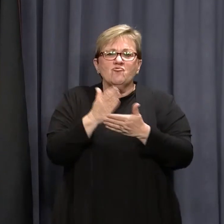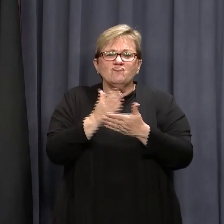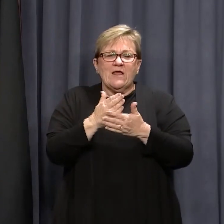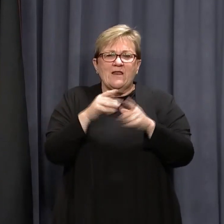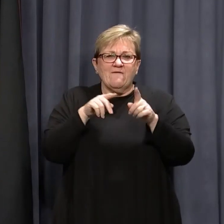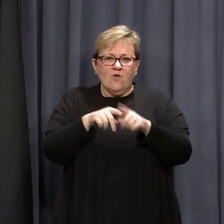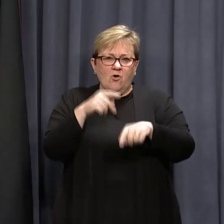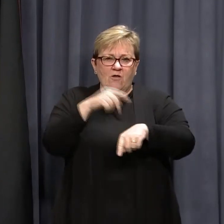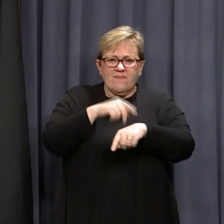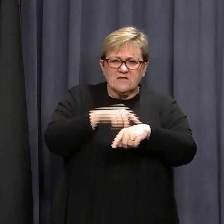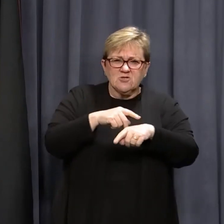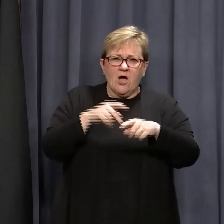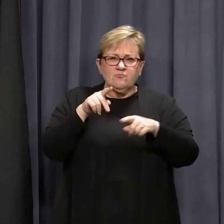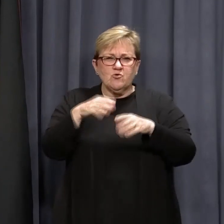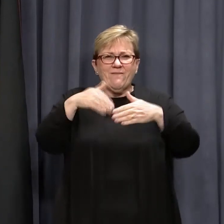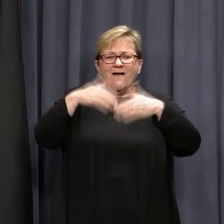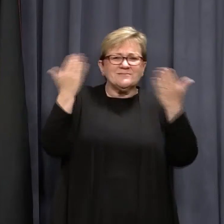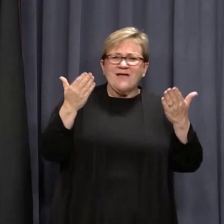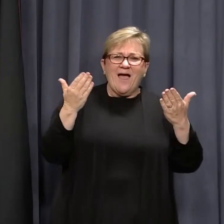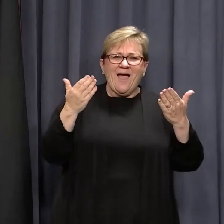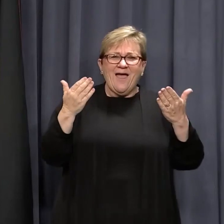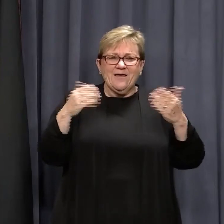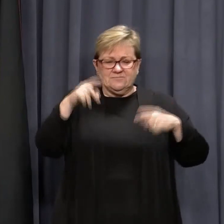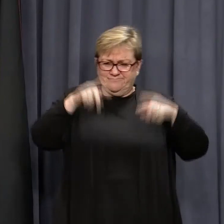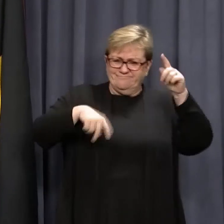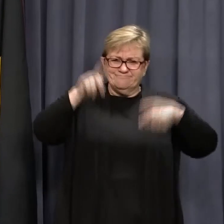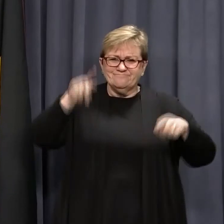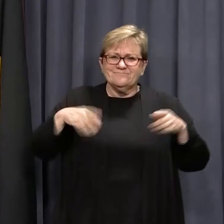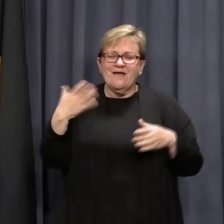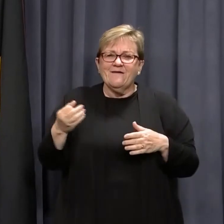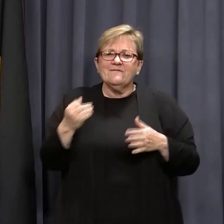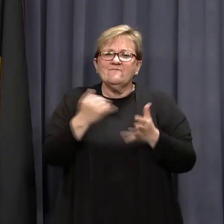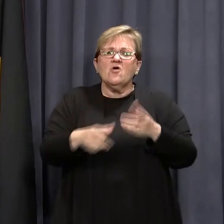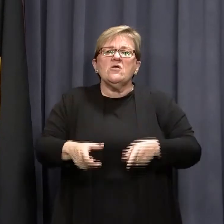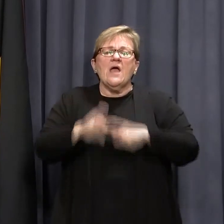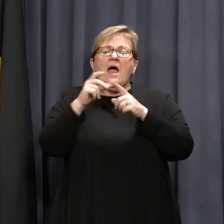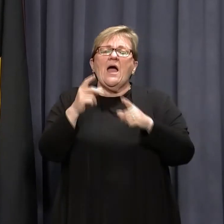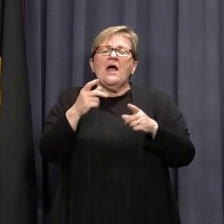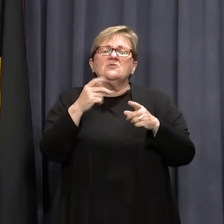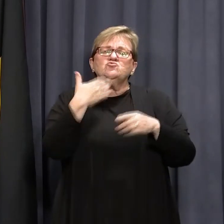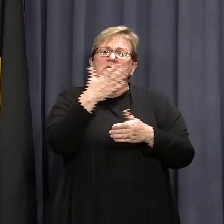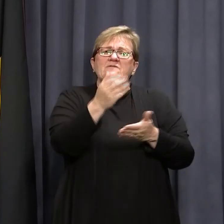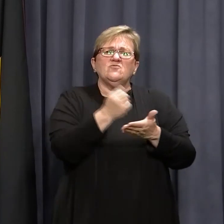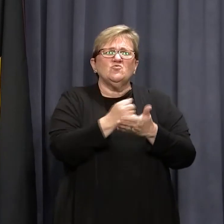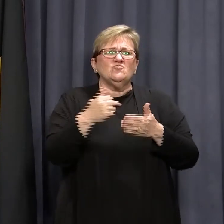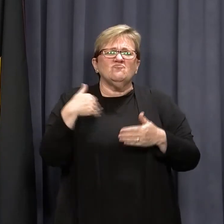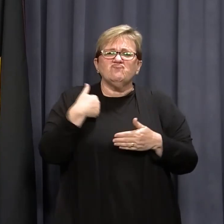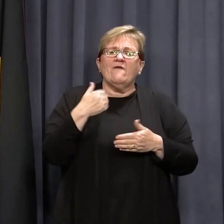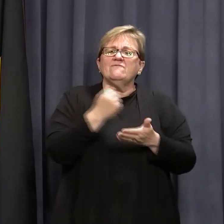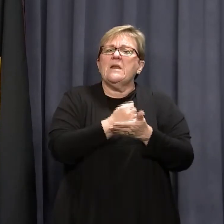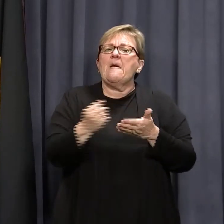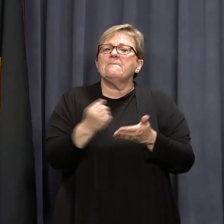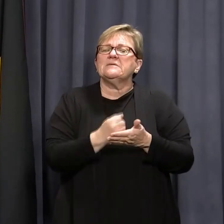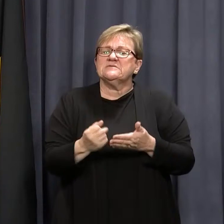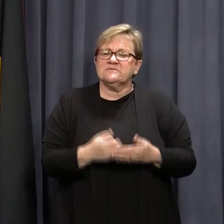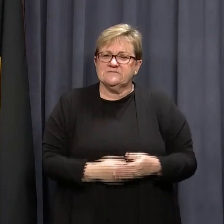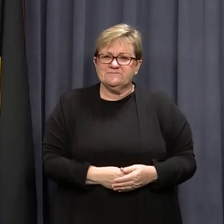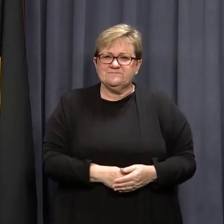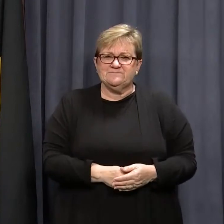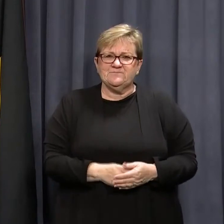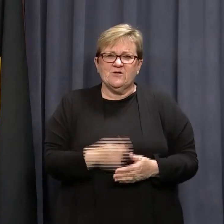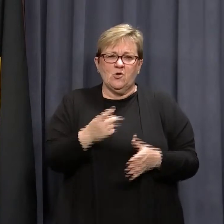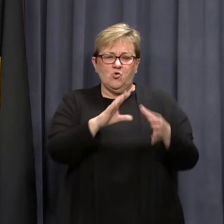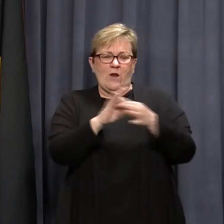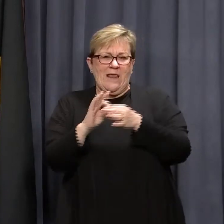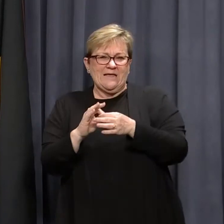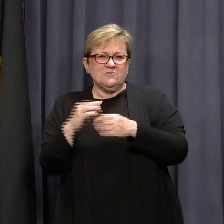measured to a particular day. So it's actually quite difficult to give you a an approximate number that are